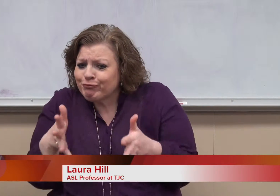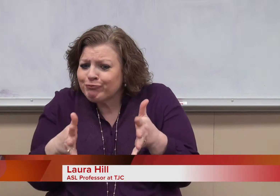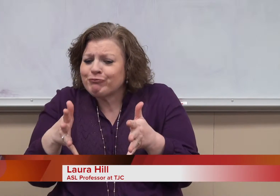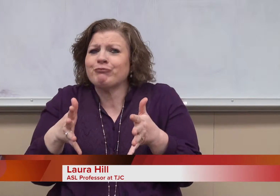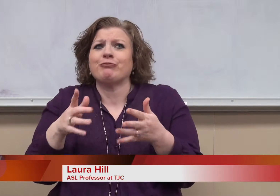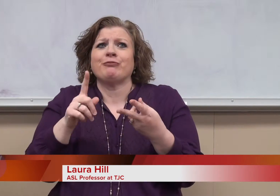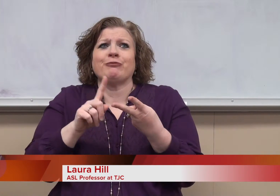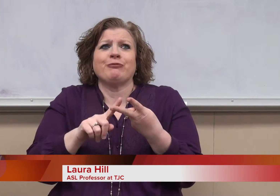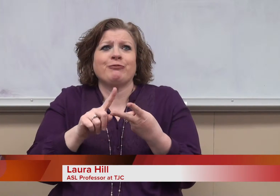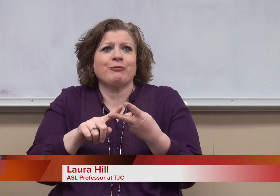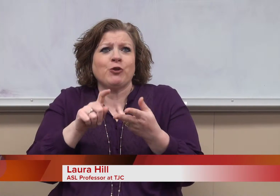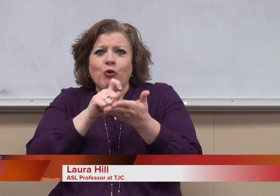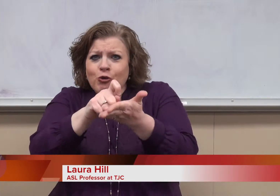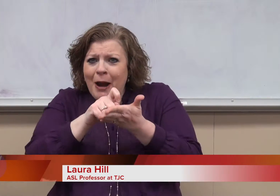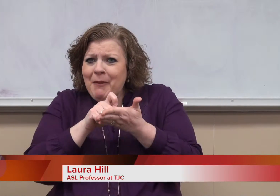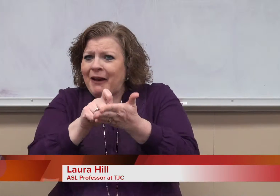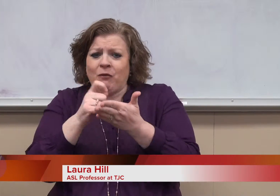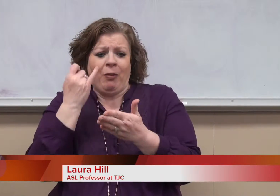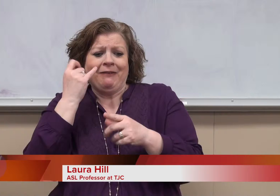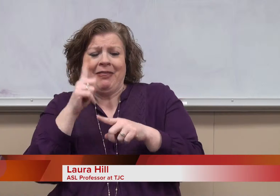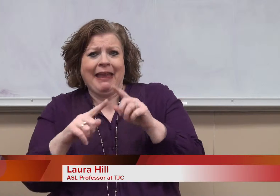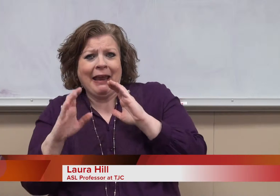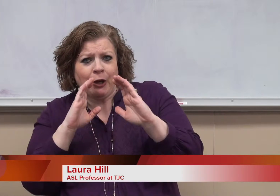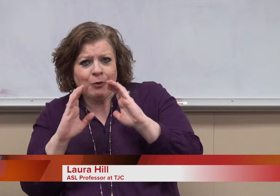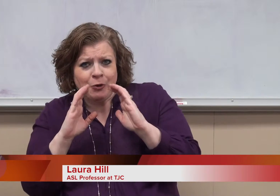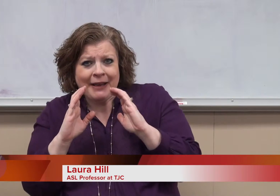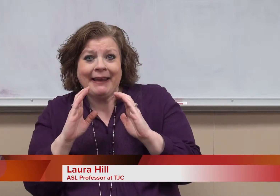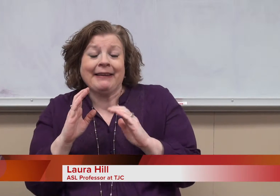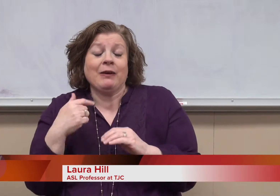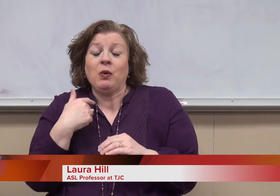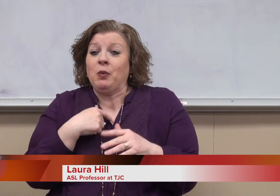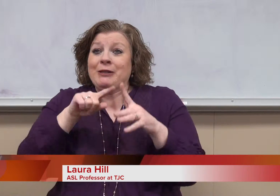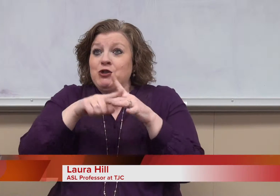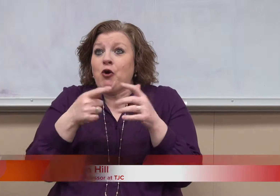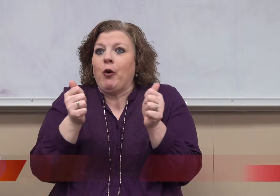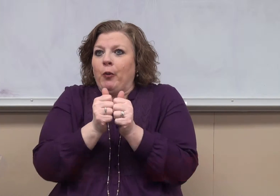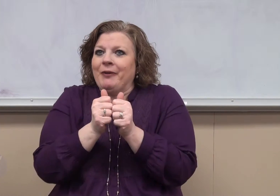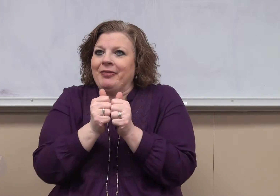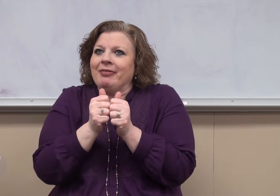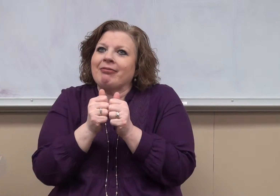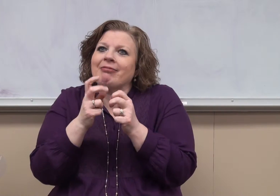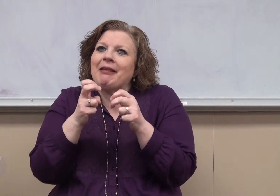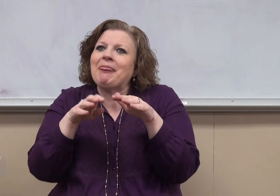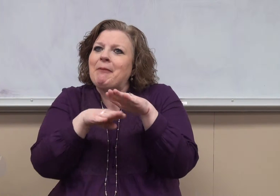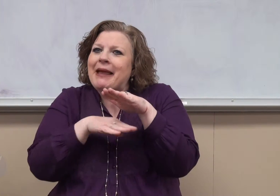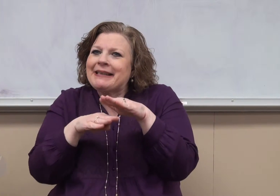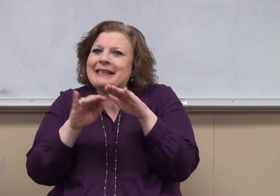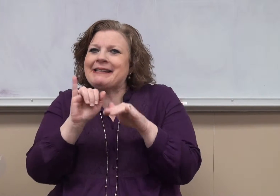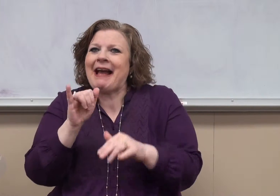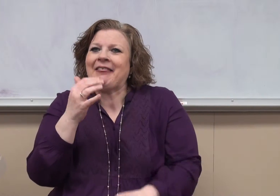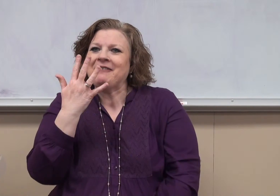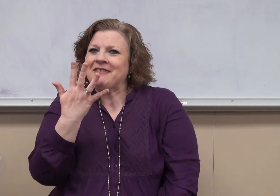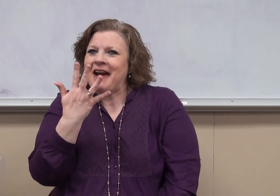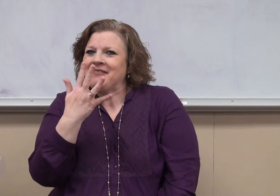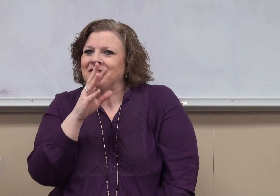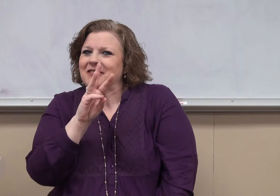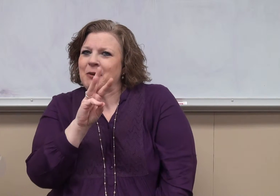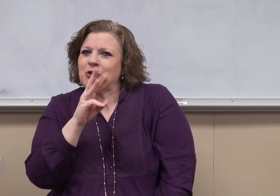can gesture. They can write back and forth if they can't communicate. We start with the basics like